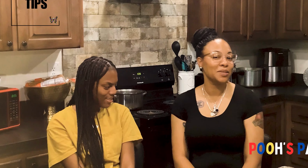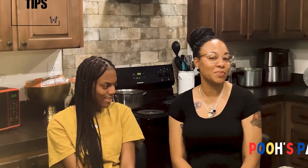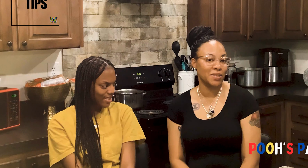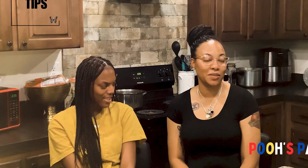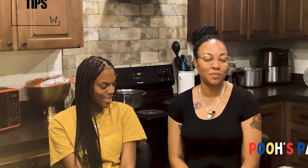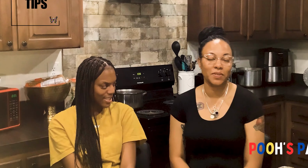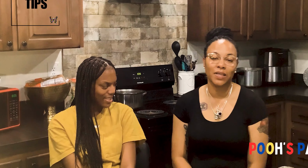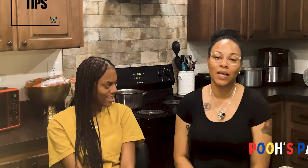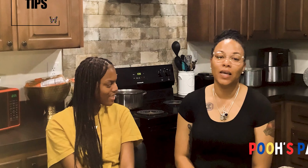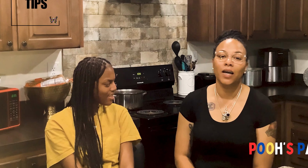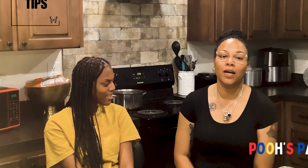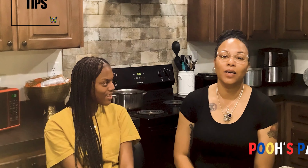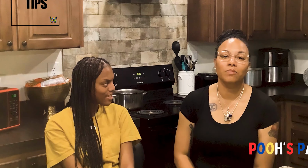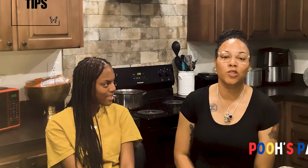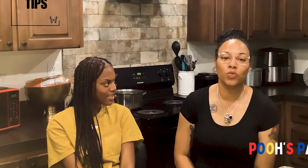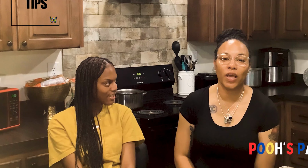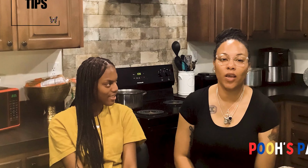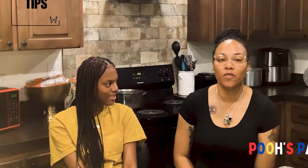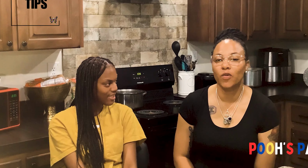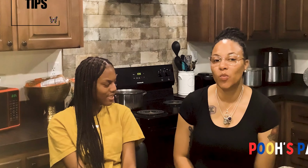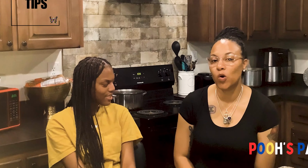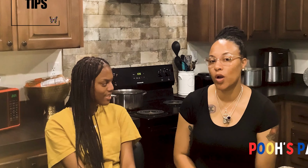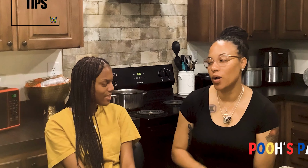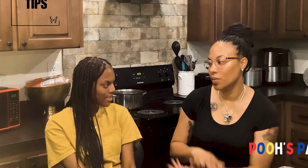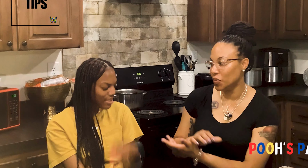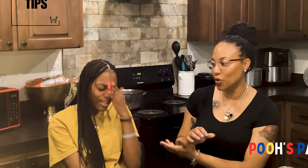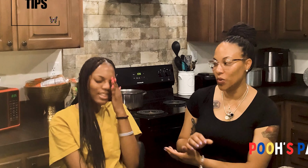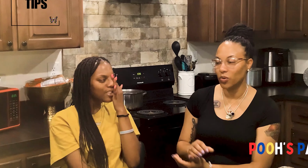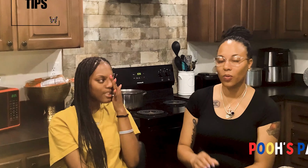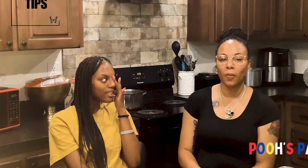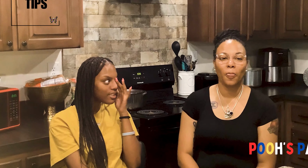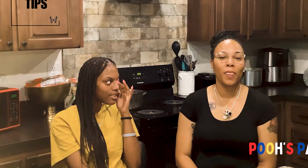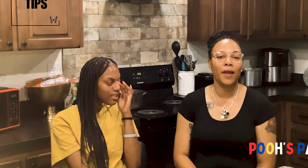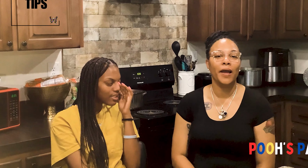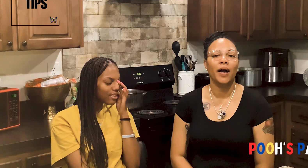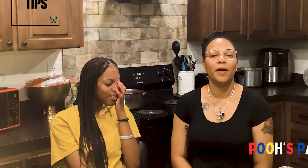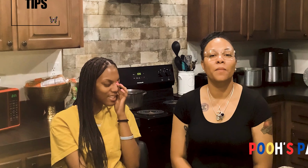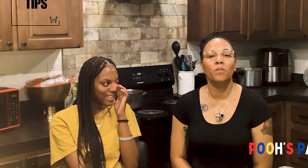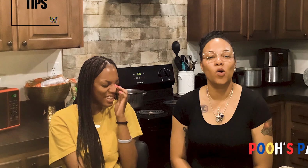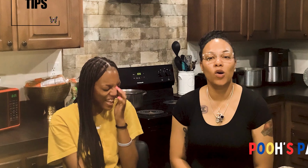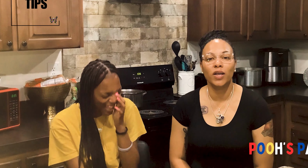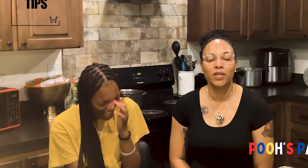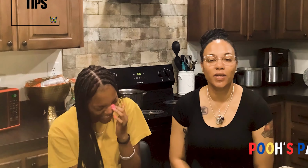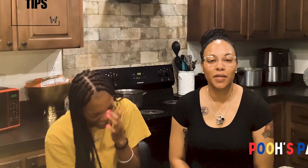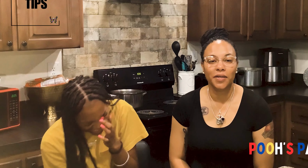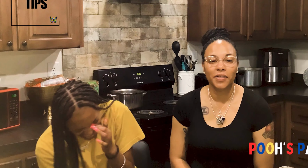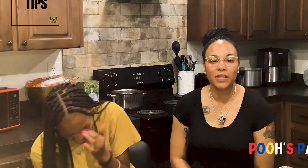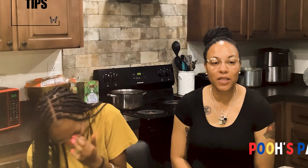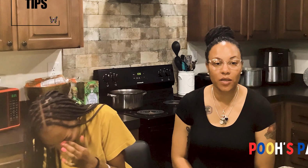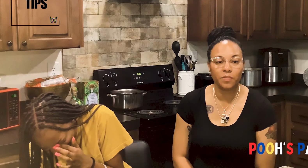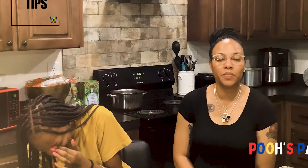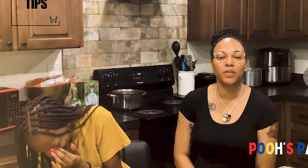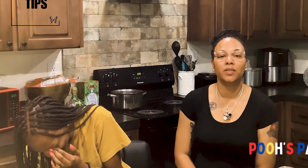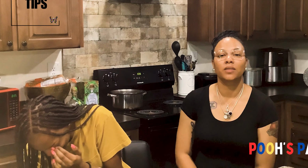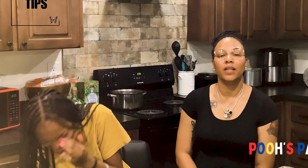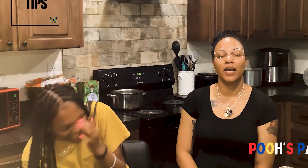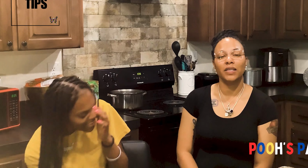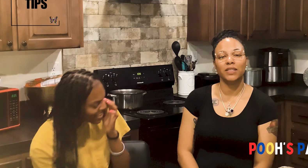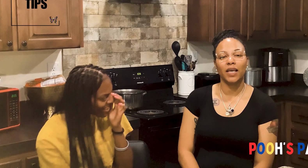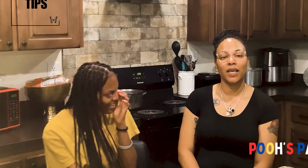Tips. Tune in for more Pooh, more tips, like I